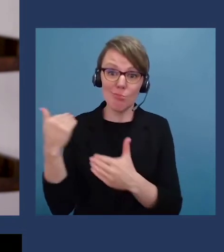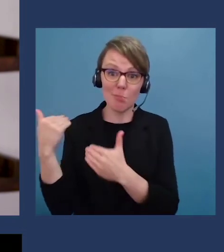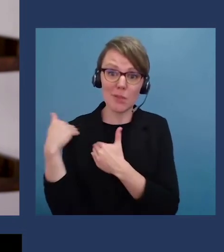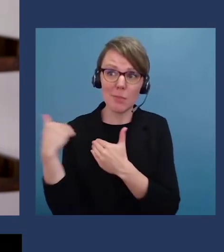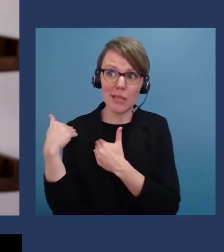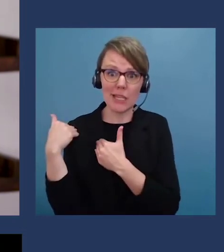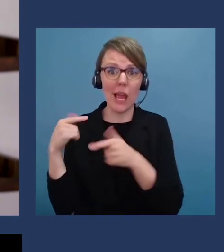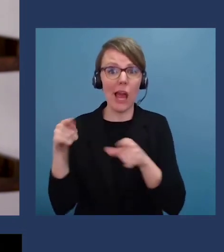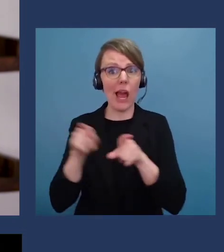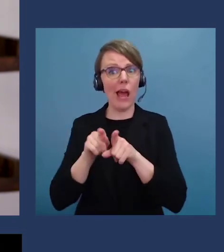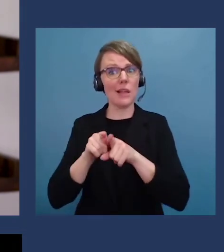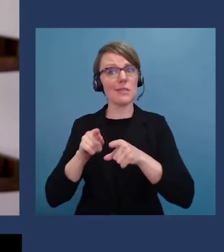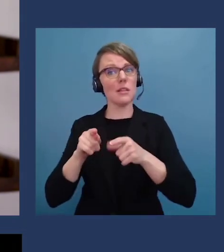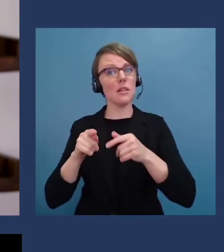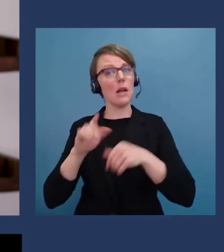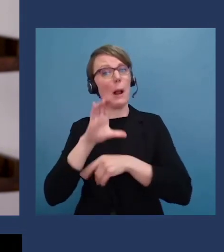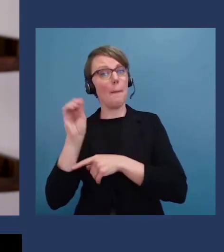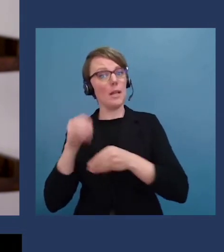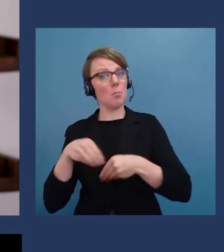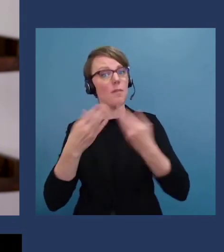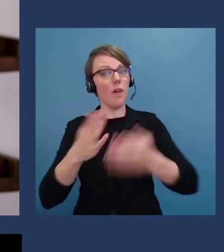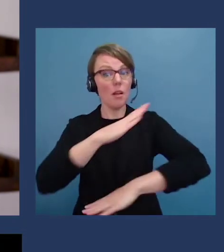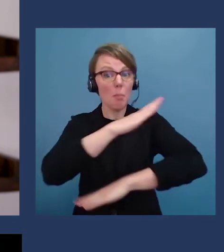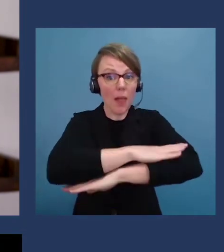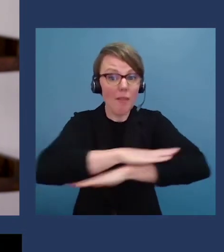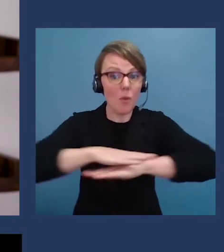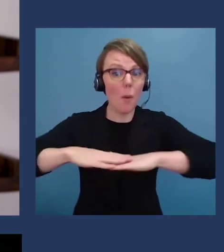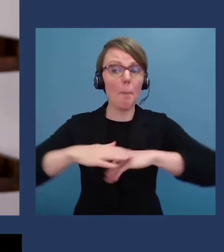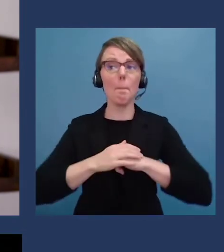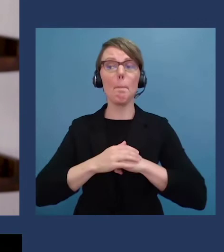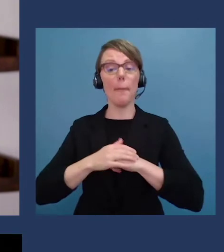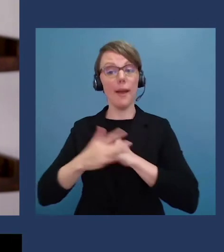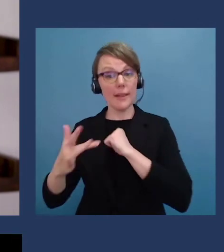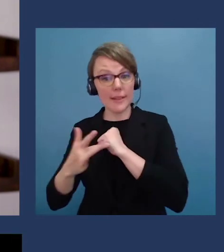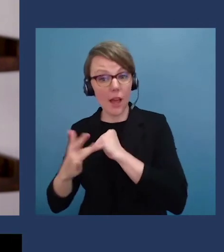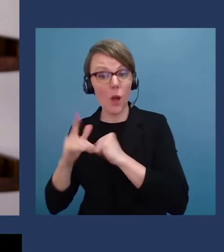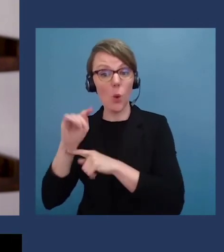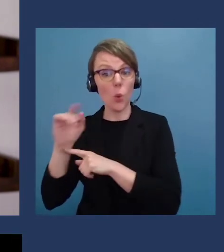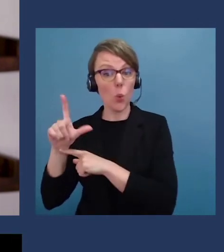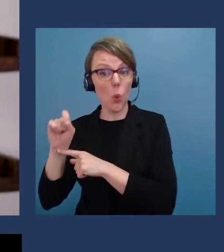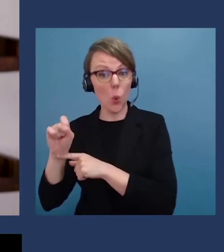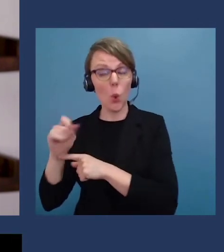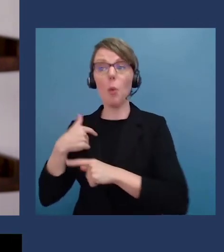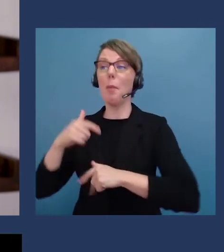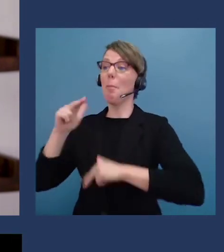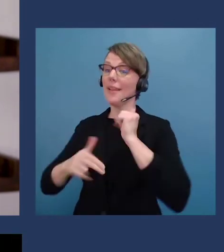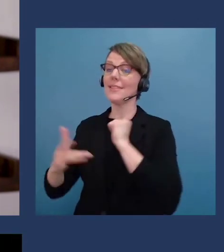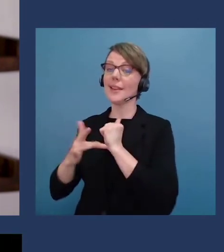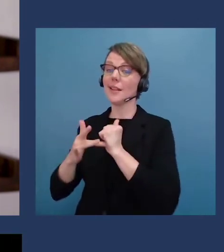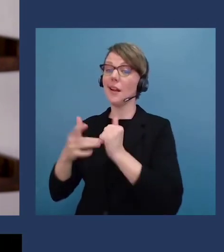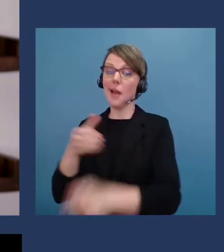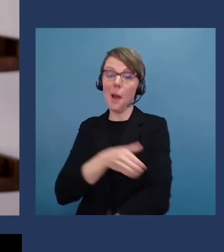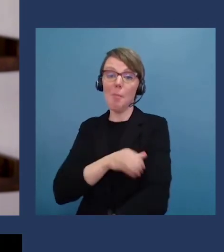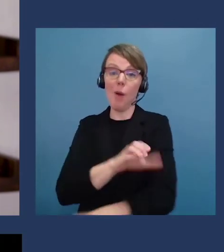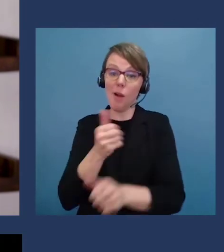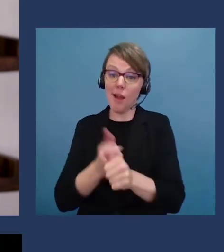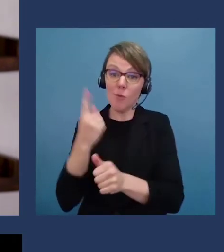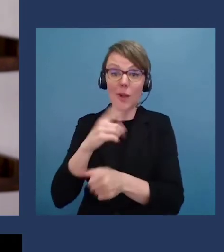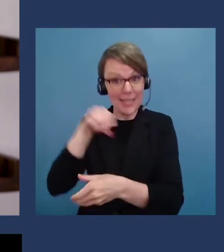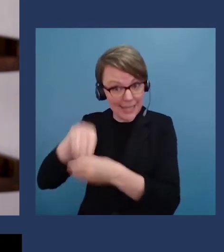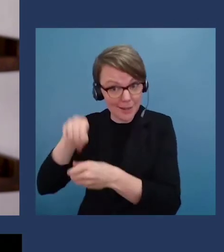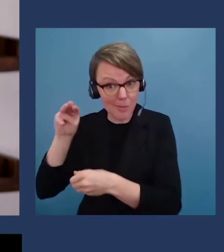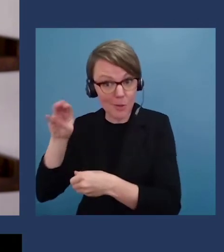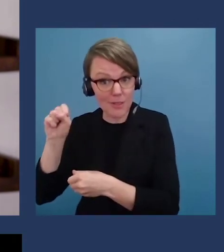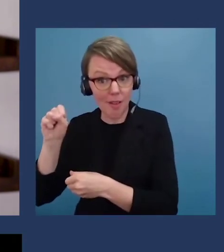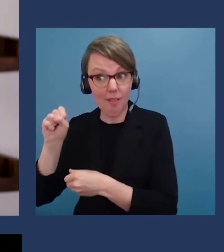everything around skilling, access to technology, so that everyone can participate fully well in our